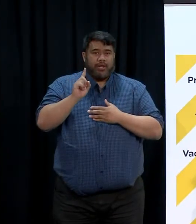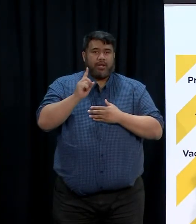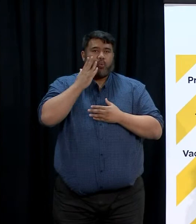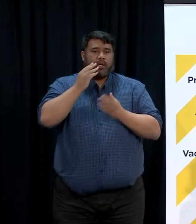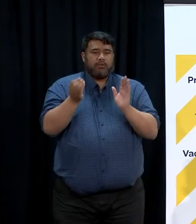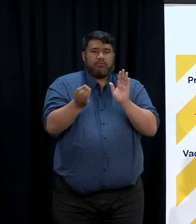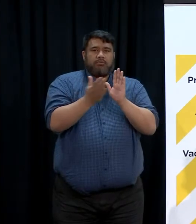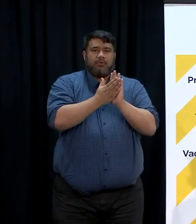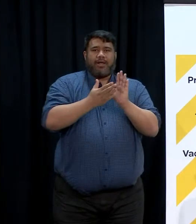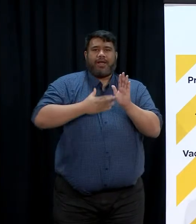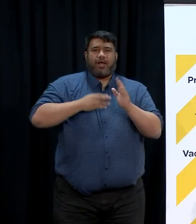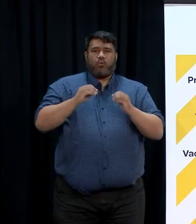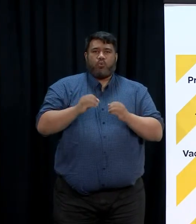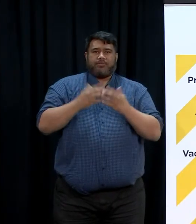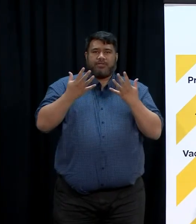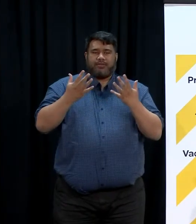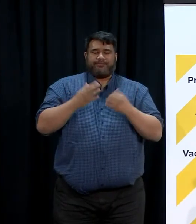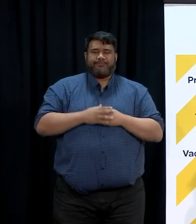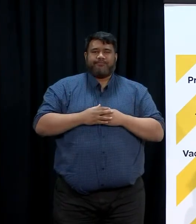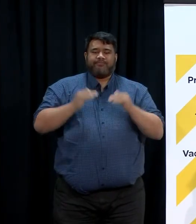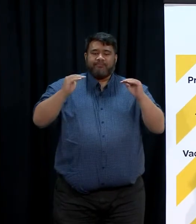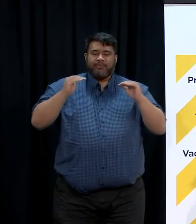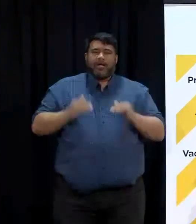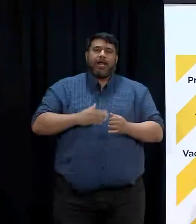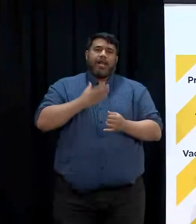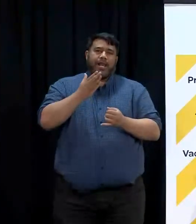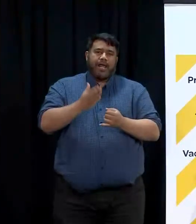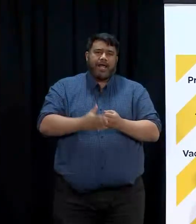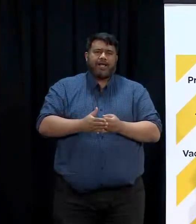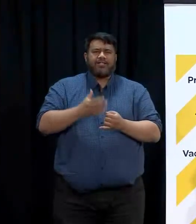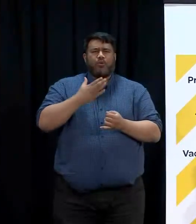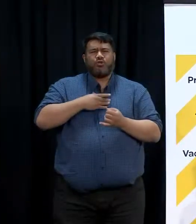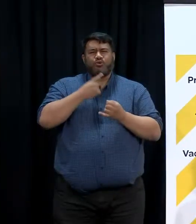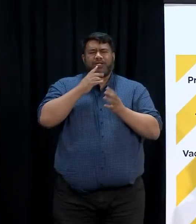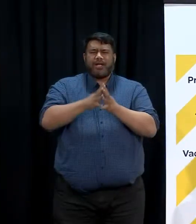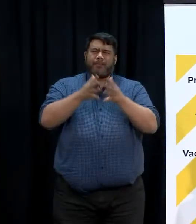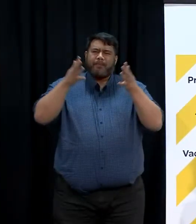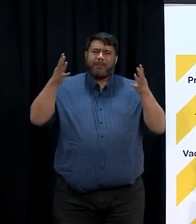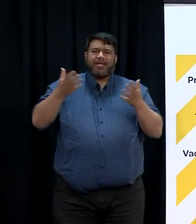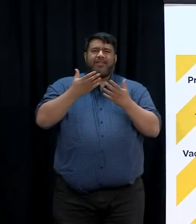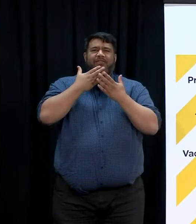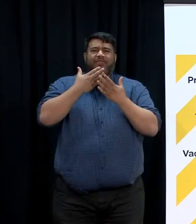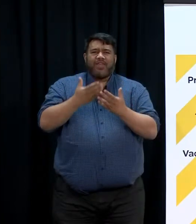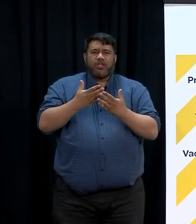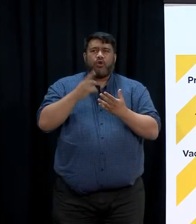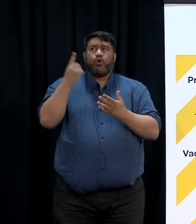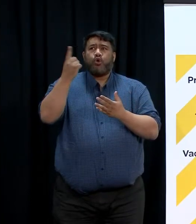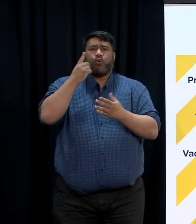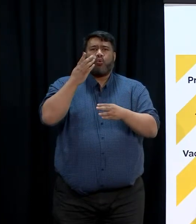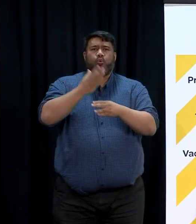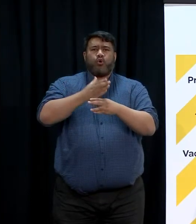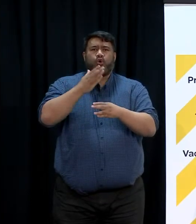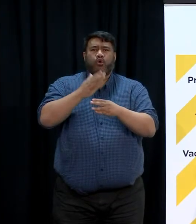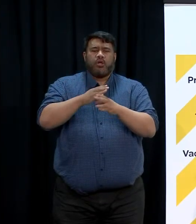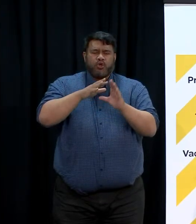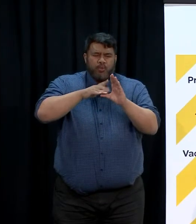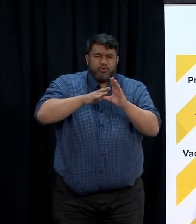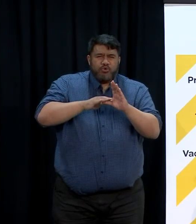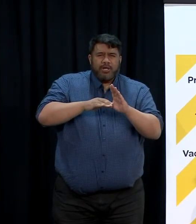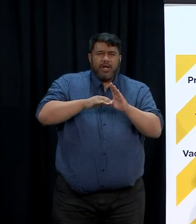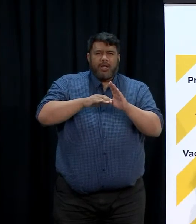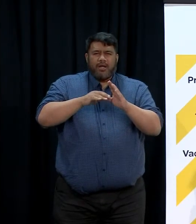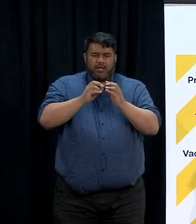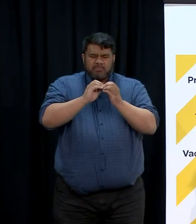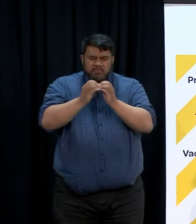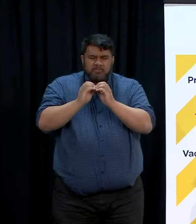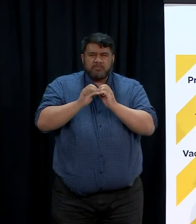afternoon. Finally, a shout out to all New Zealand's COVID-19 modellers. My colleague, Dr. Ian Town, our Chief Science